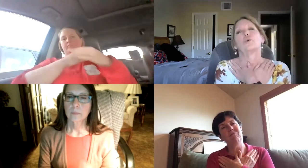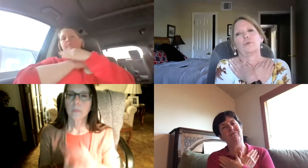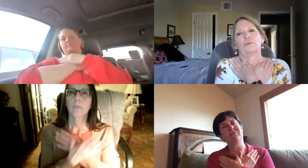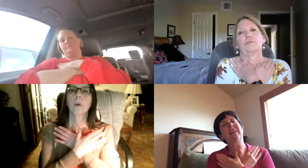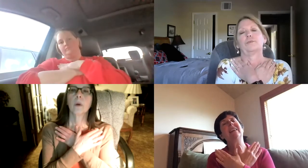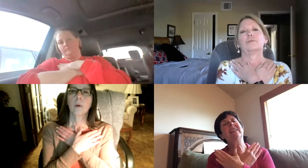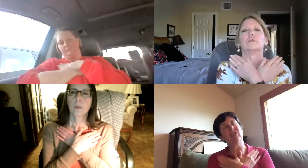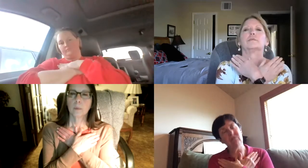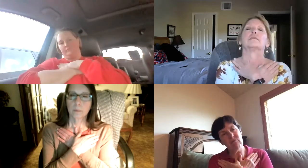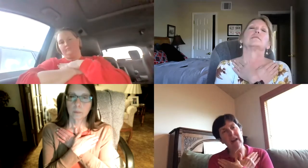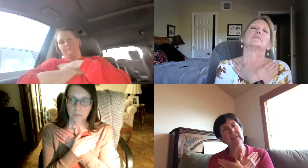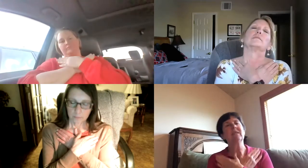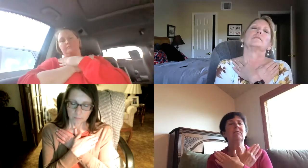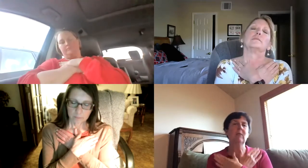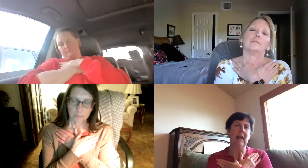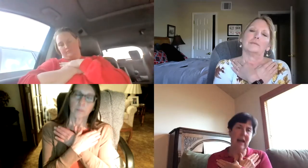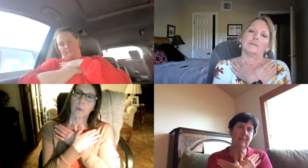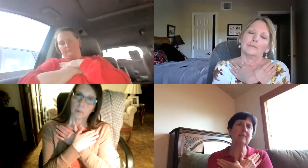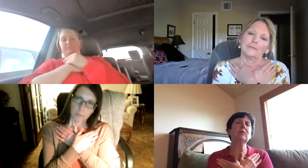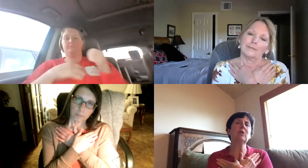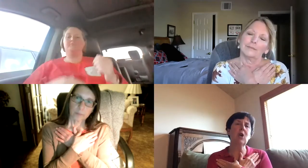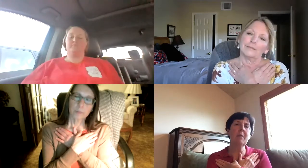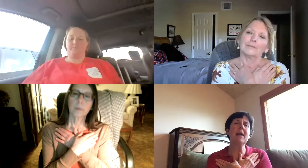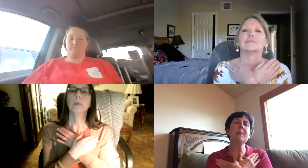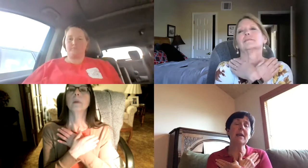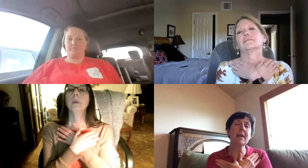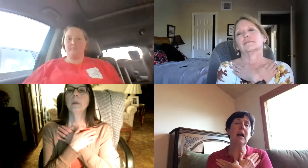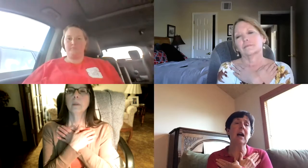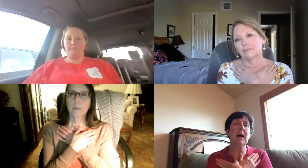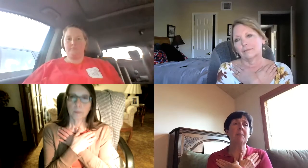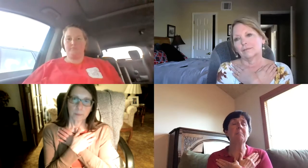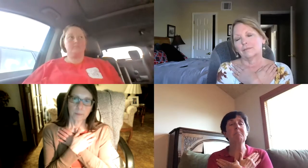Oh. Yeah, it's just rest, relax. So maybe